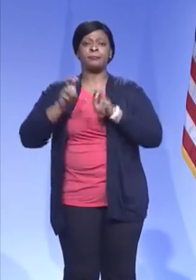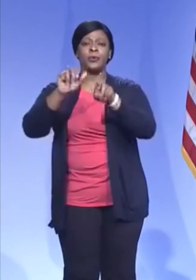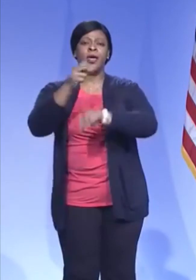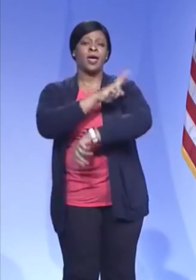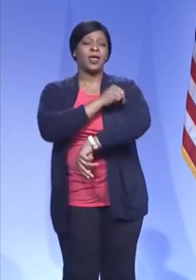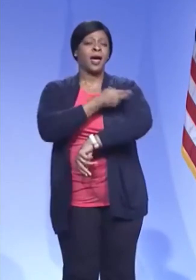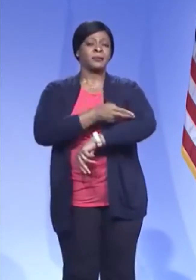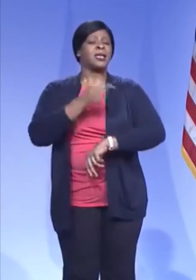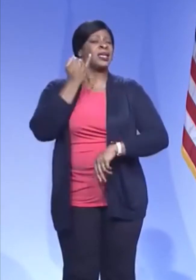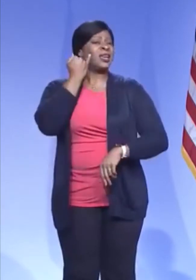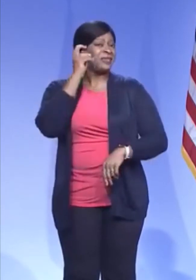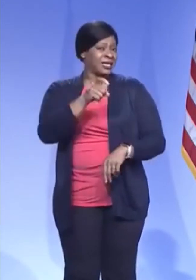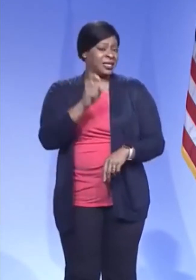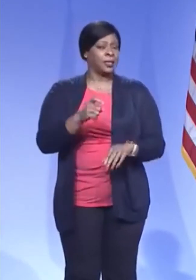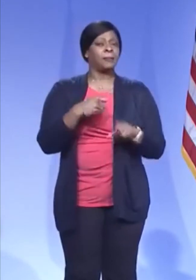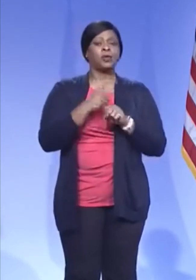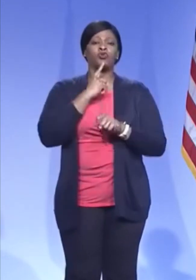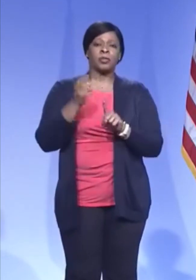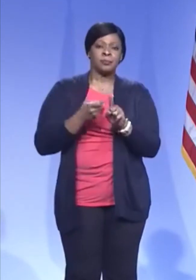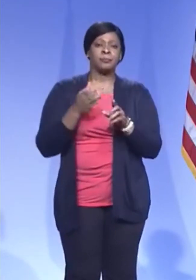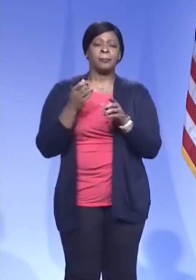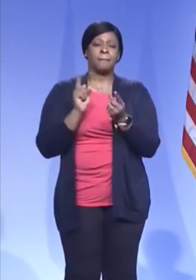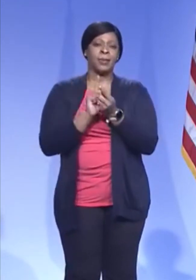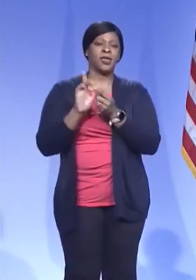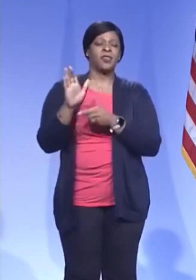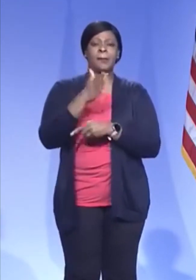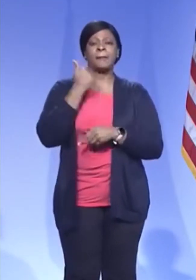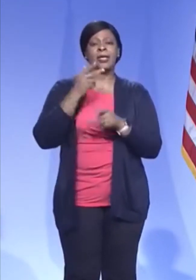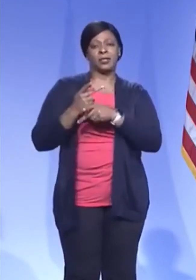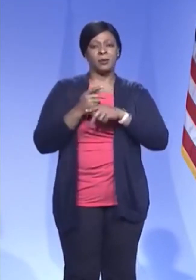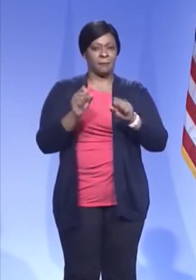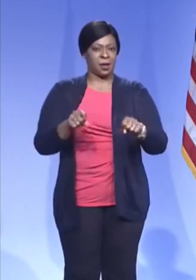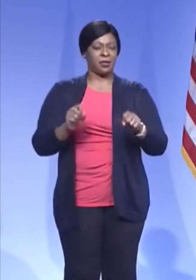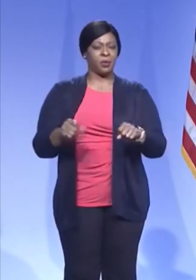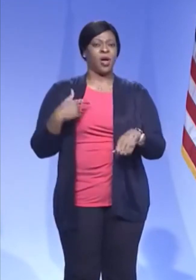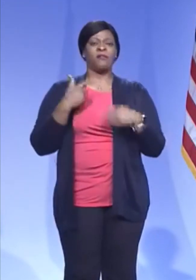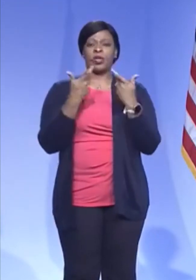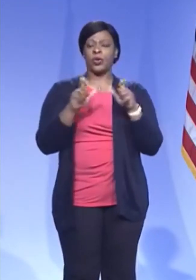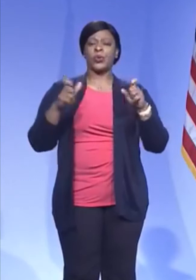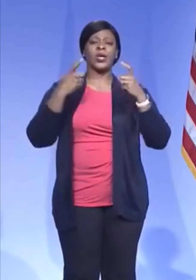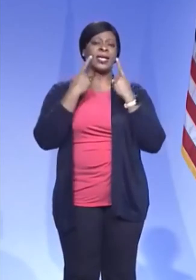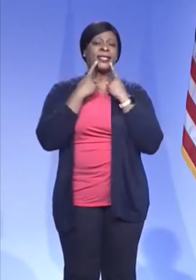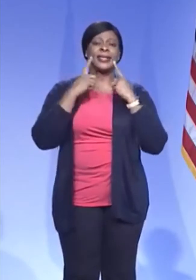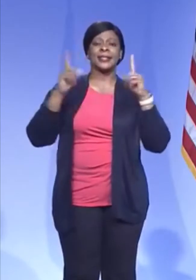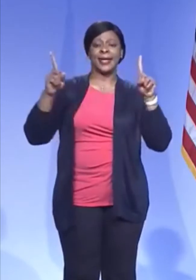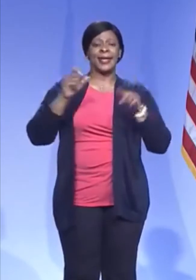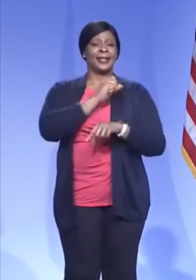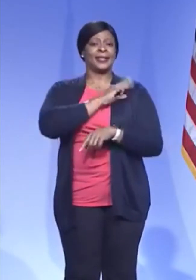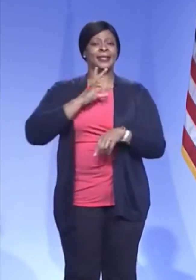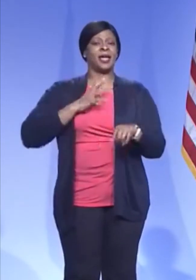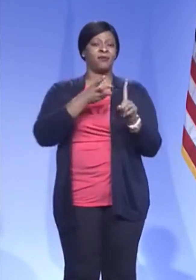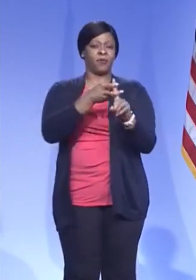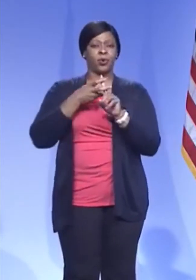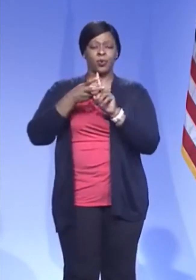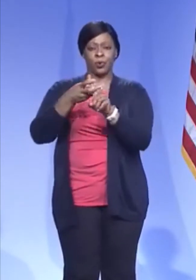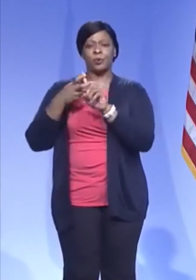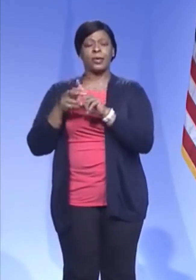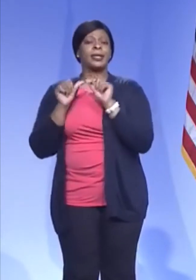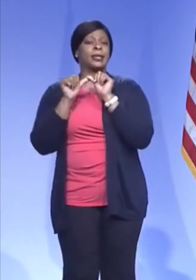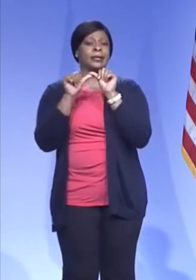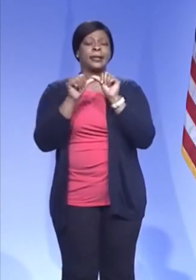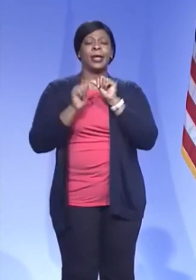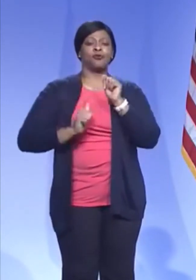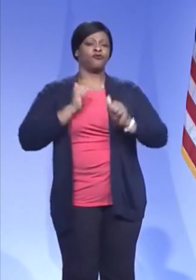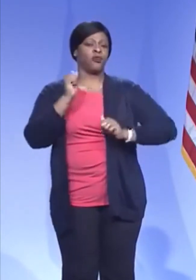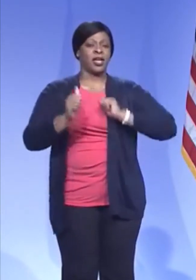needed to ensure they get the best care possible. We have had significant successes with staff recruitment and continue to